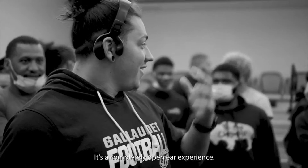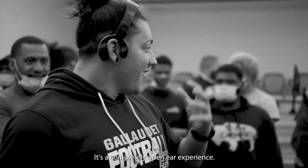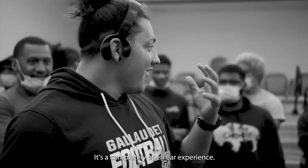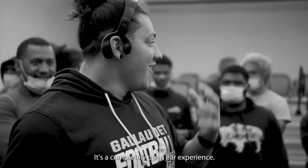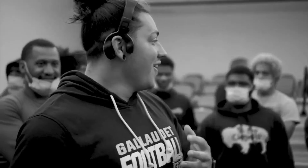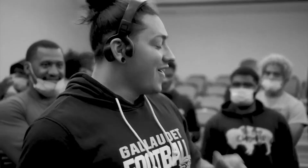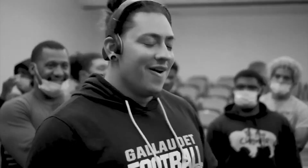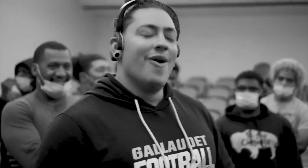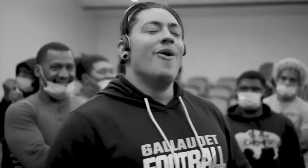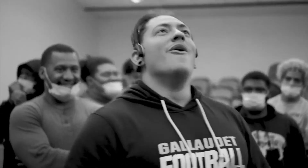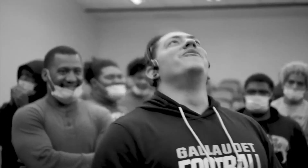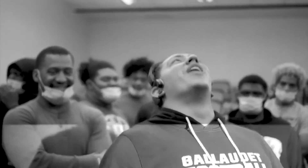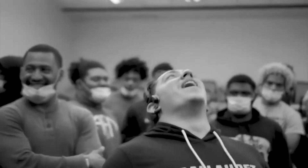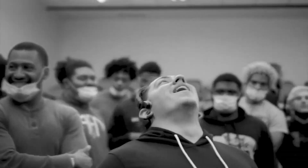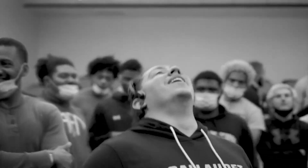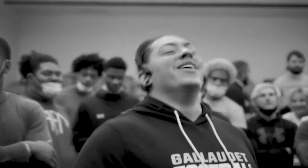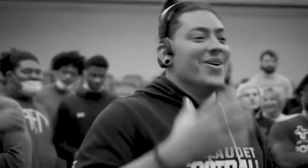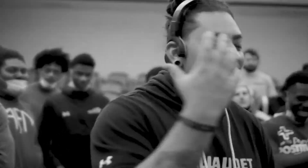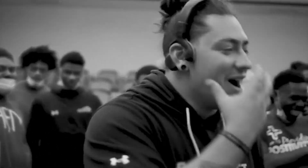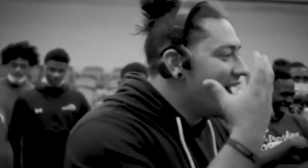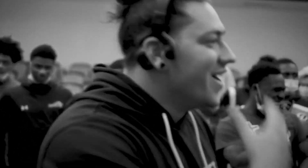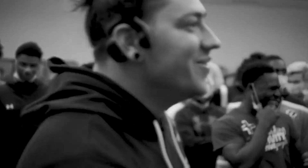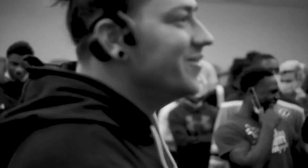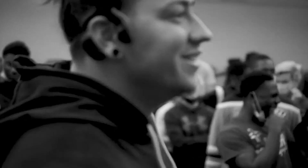ear experience.